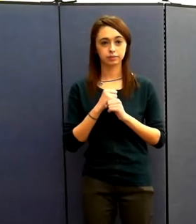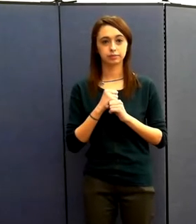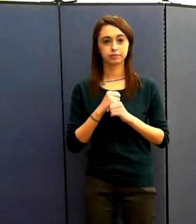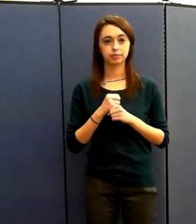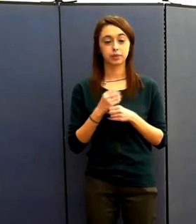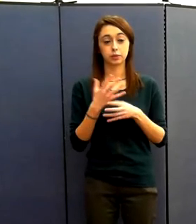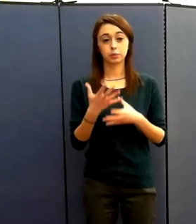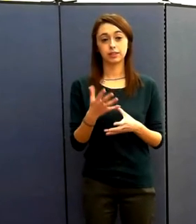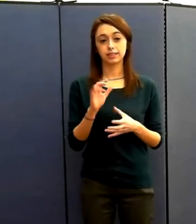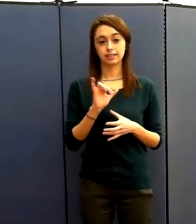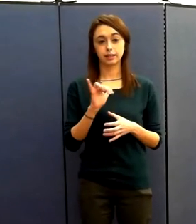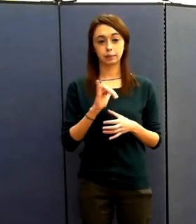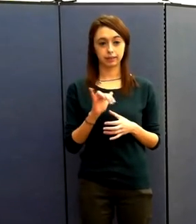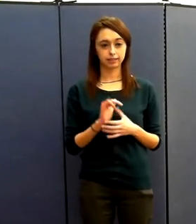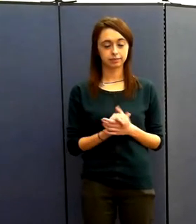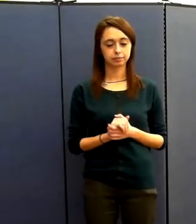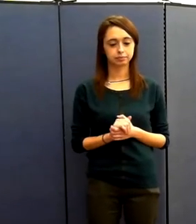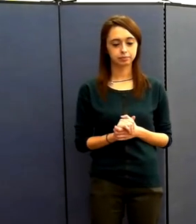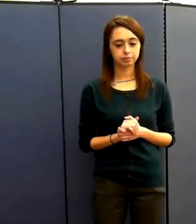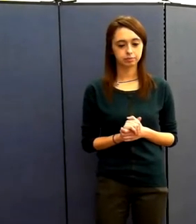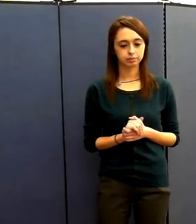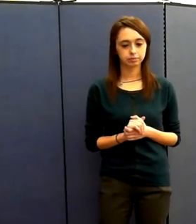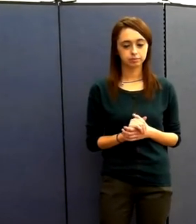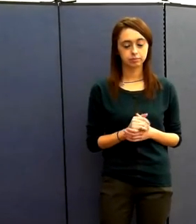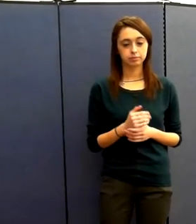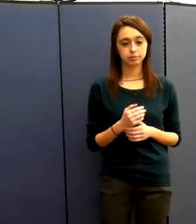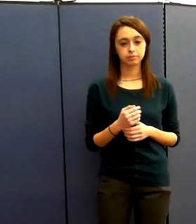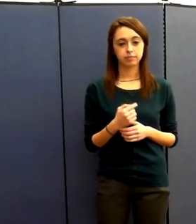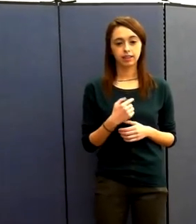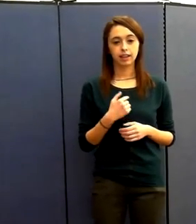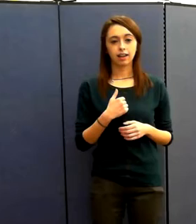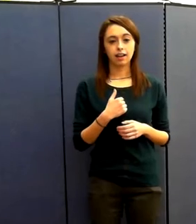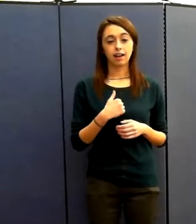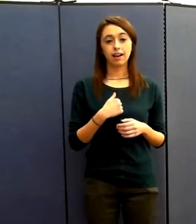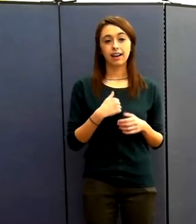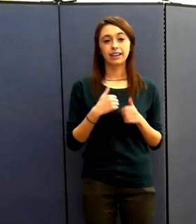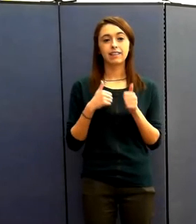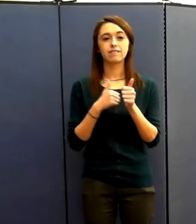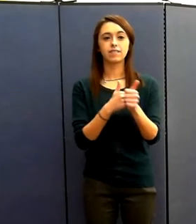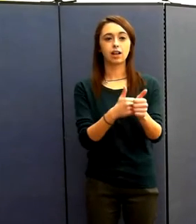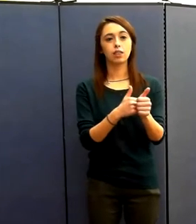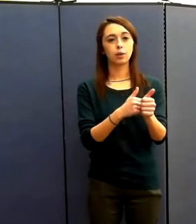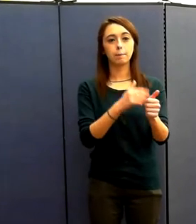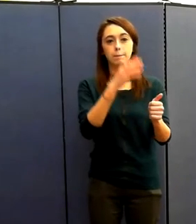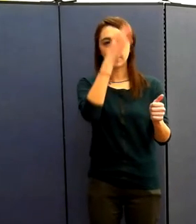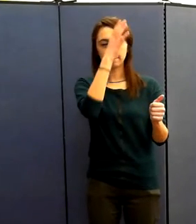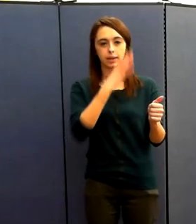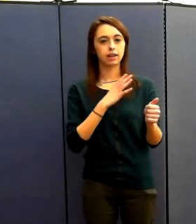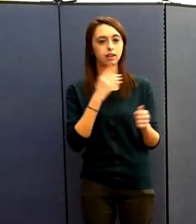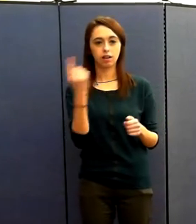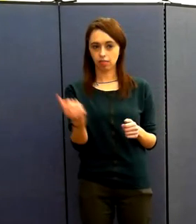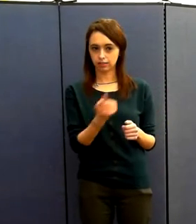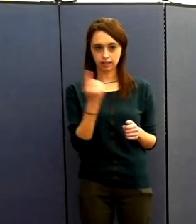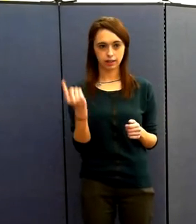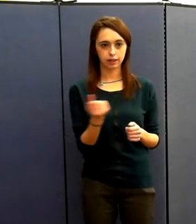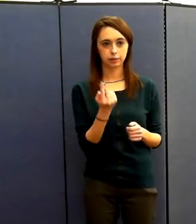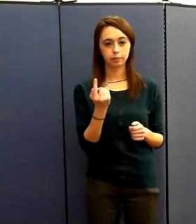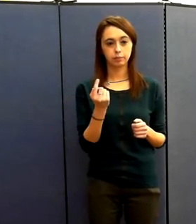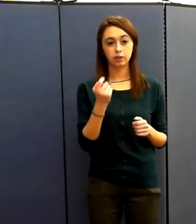the time. I mean, I get followed by men all the time. Recently, I've been getting followed more, which is a